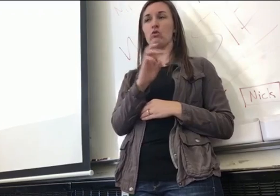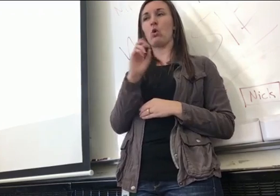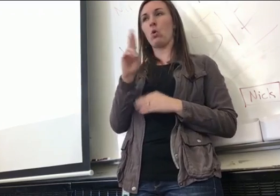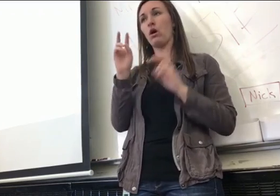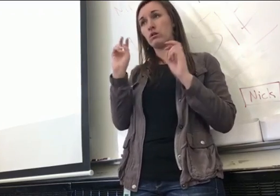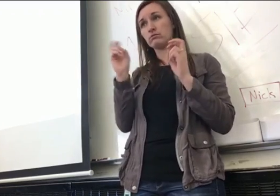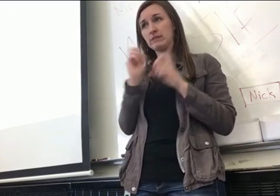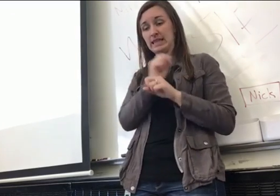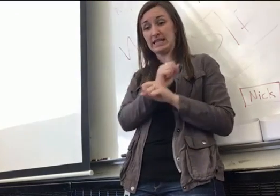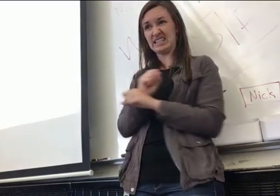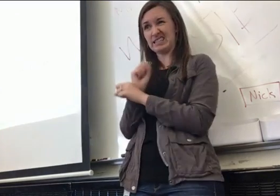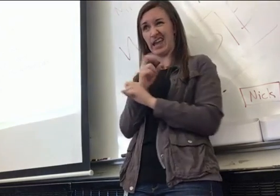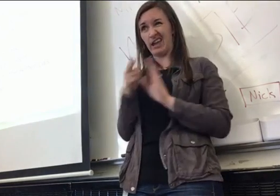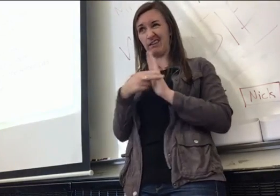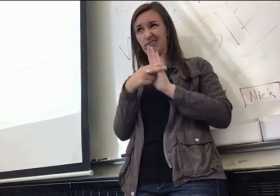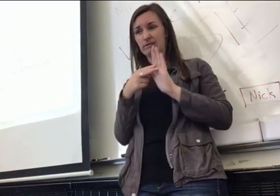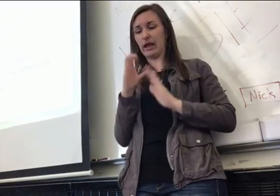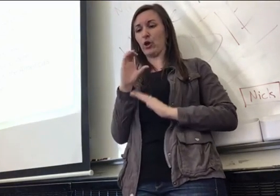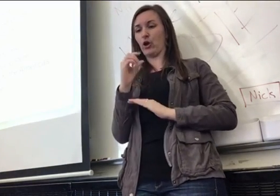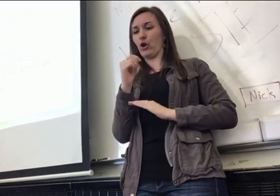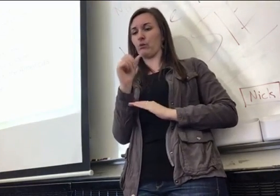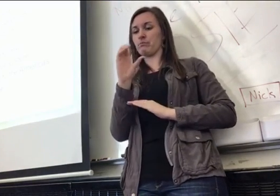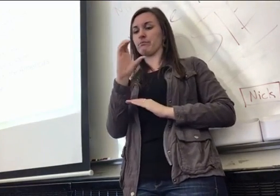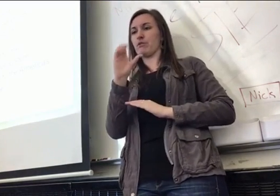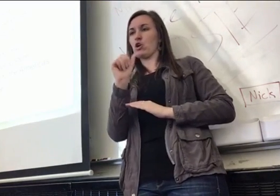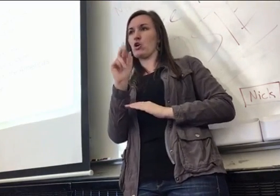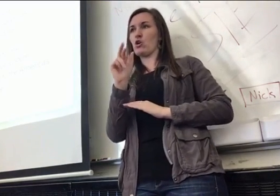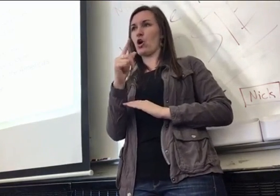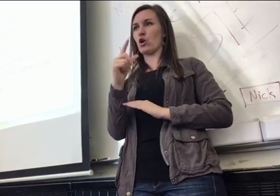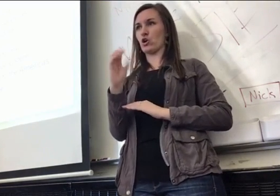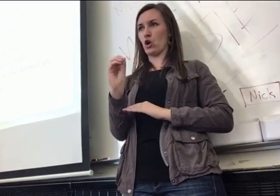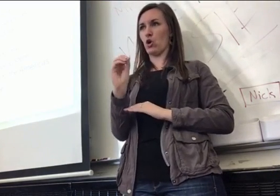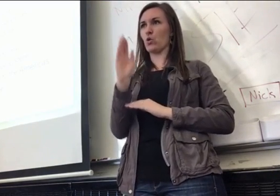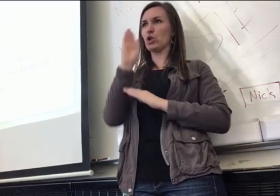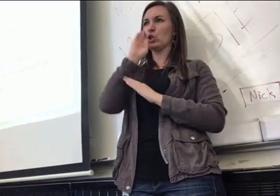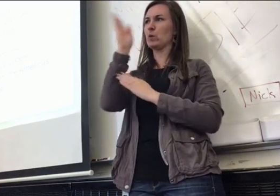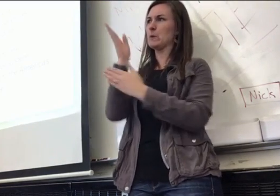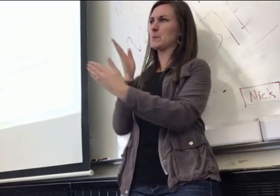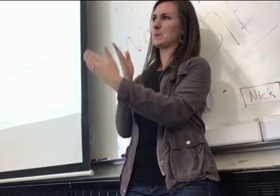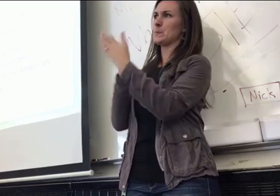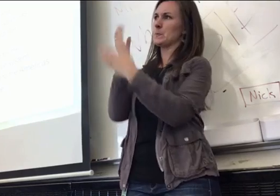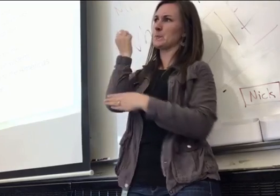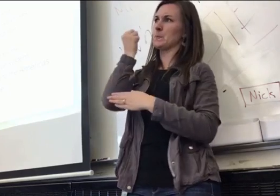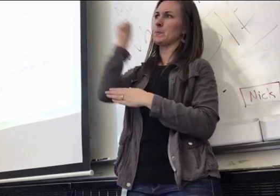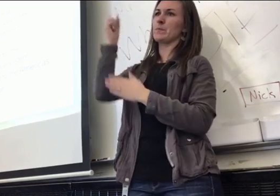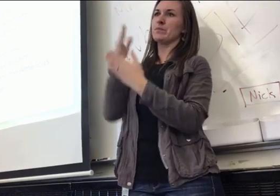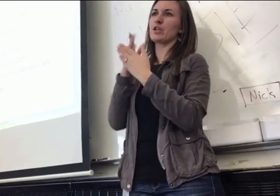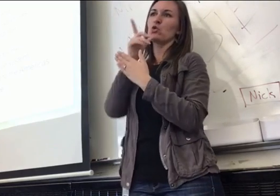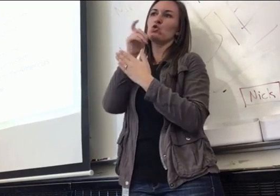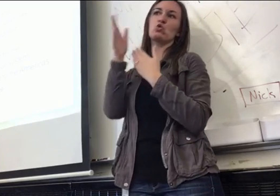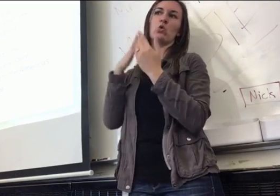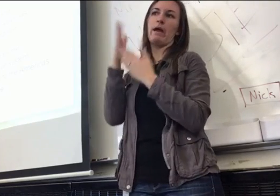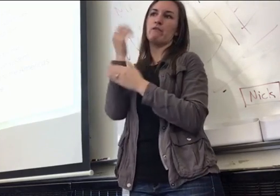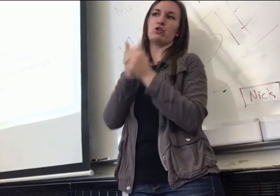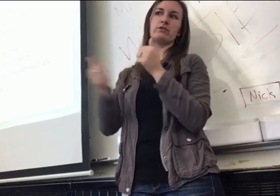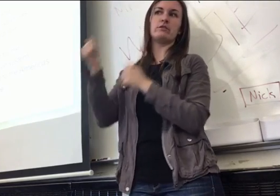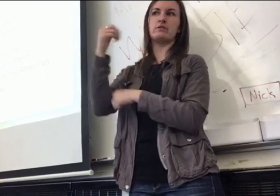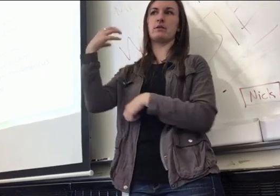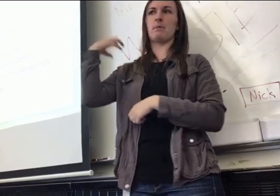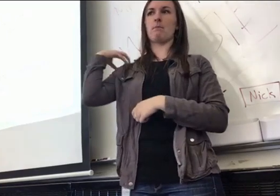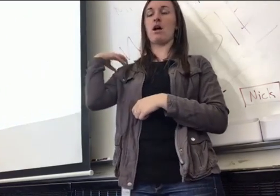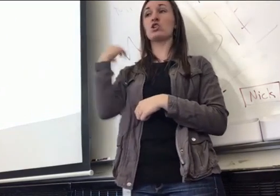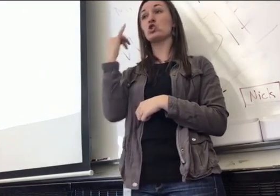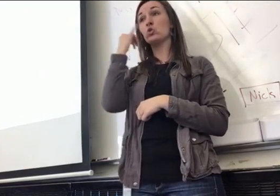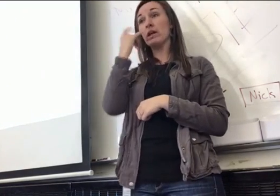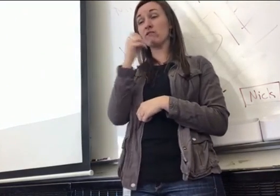go up and uprise against whoever's on the ship. Now, if it was something minor, or possibly you were just misbehaving, such